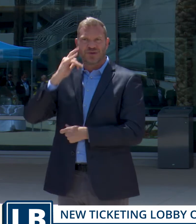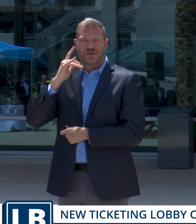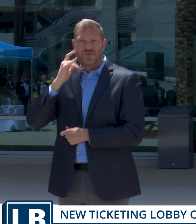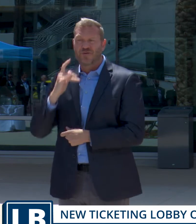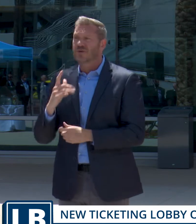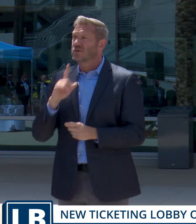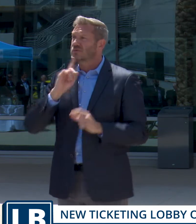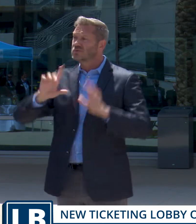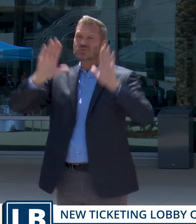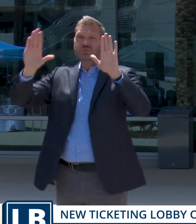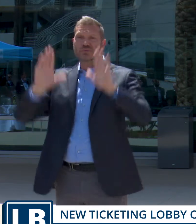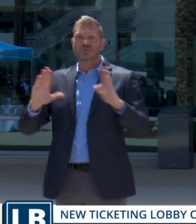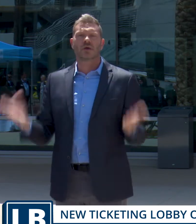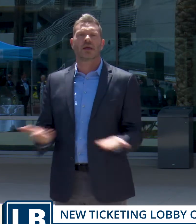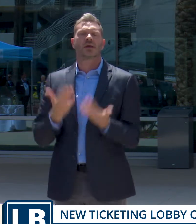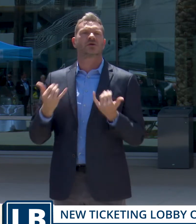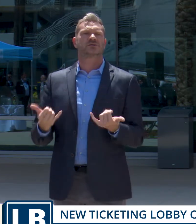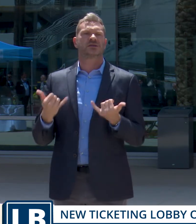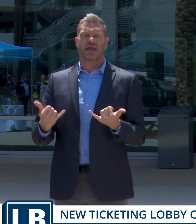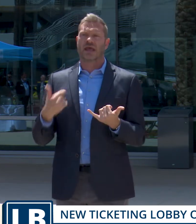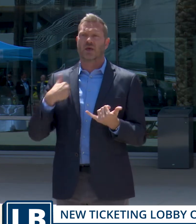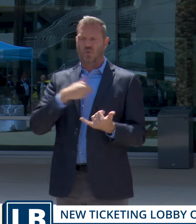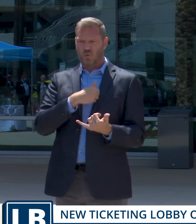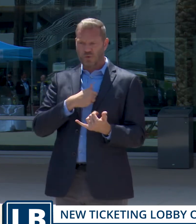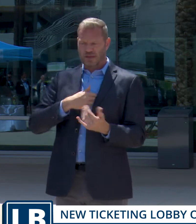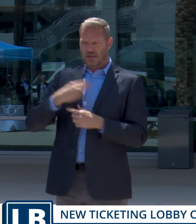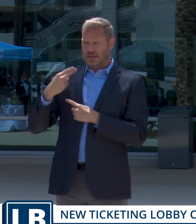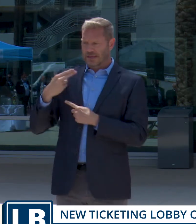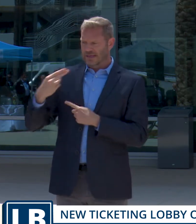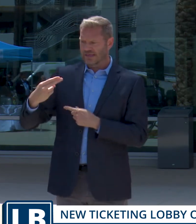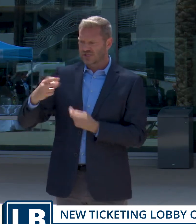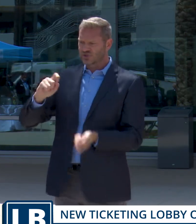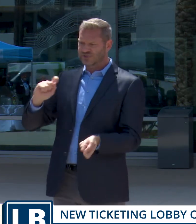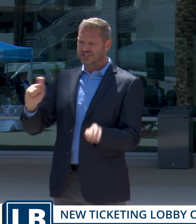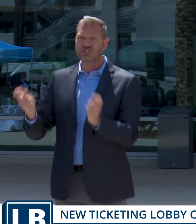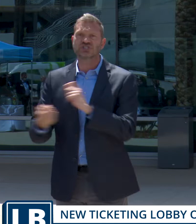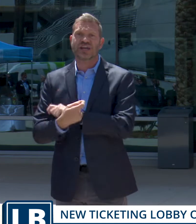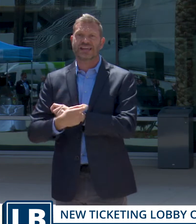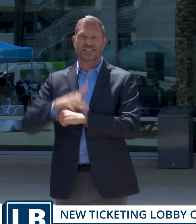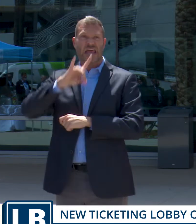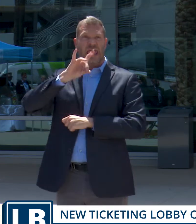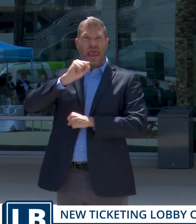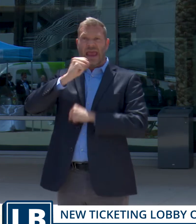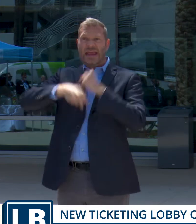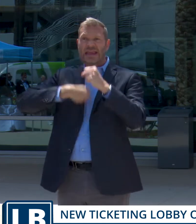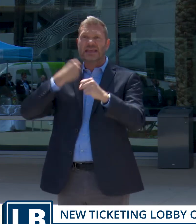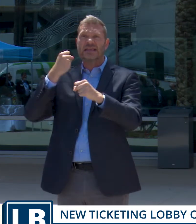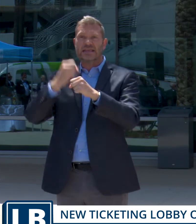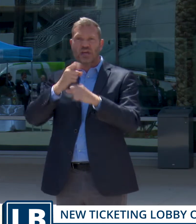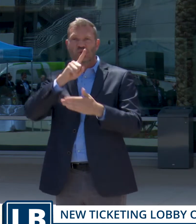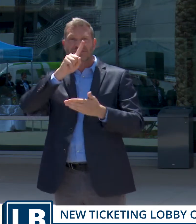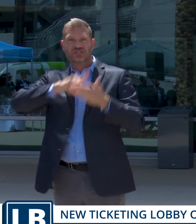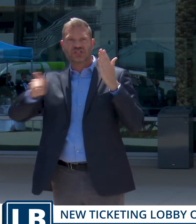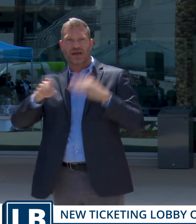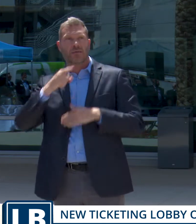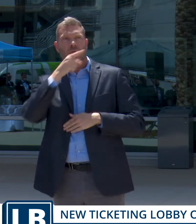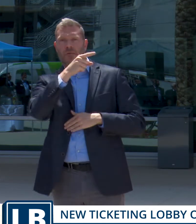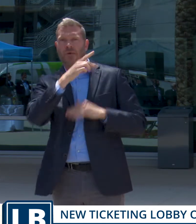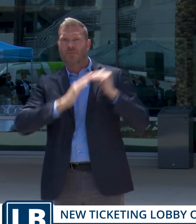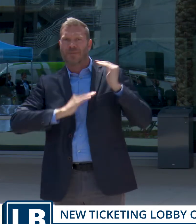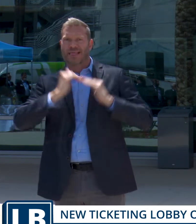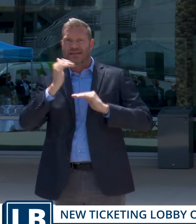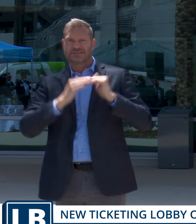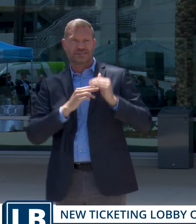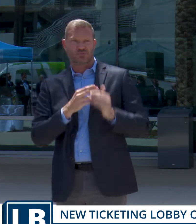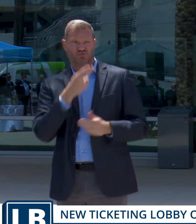to be here today where we're actually changing history. For 80 years, passengers have checked in over there. That's been the spot, that's been